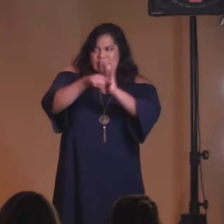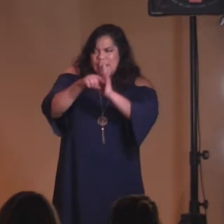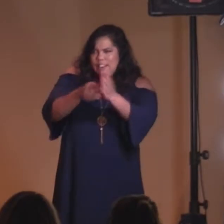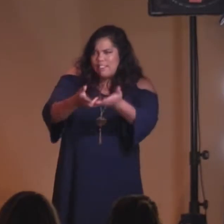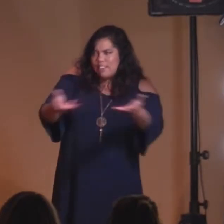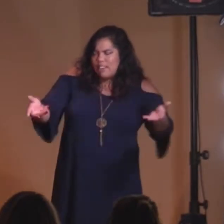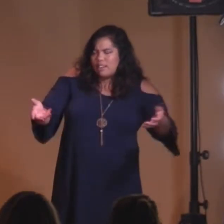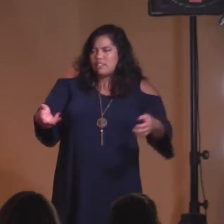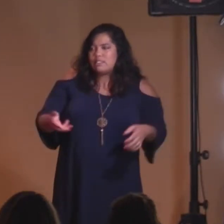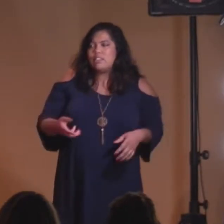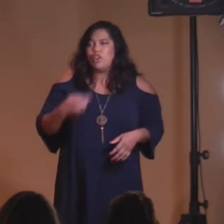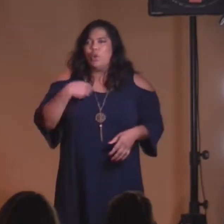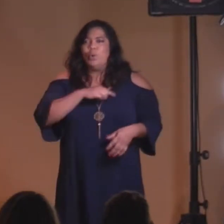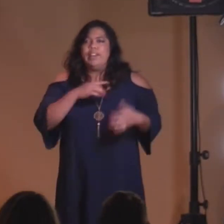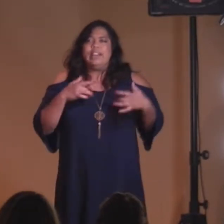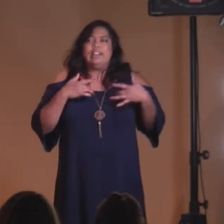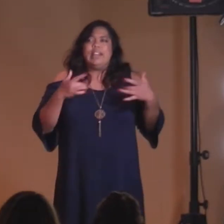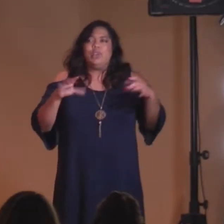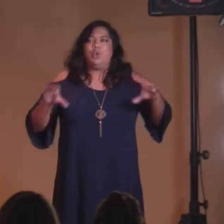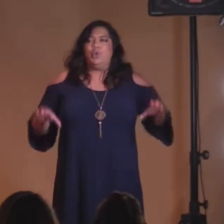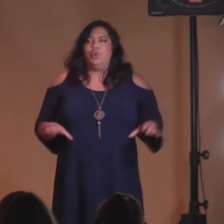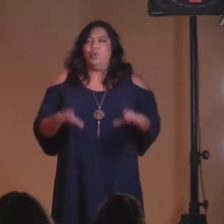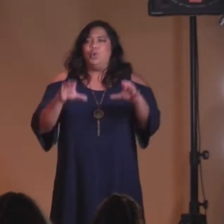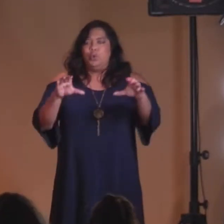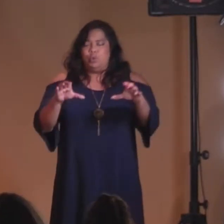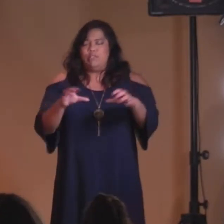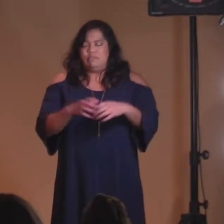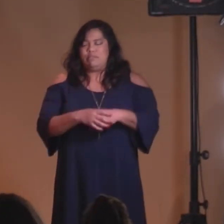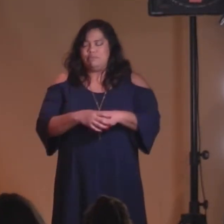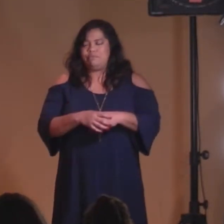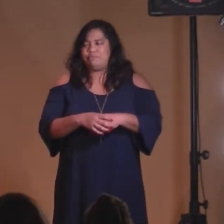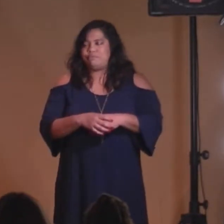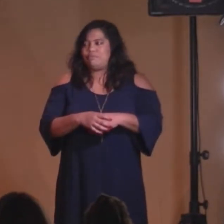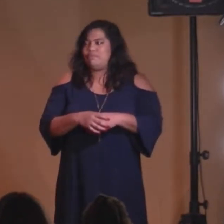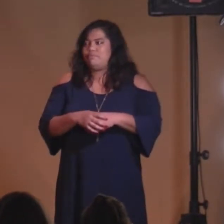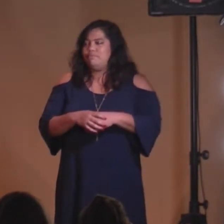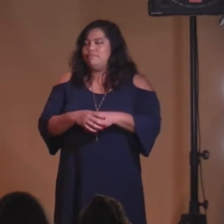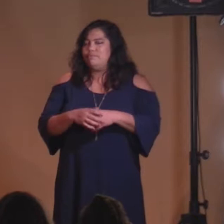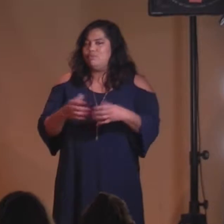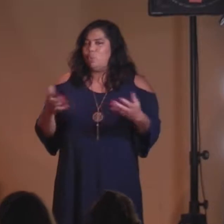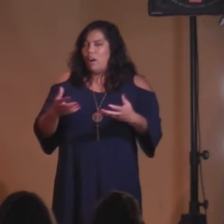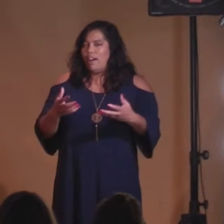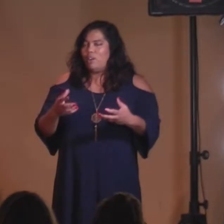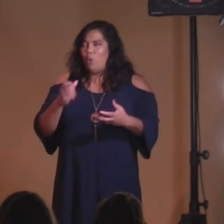to deposit, or we just let it sit there and fester, is this thing.